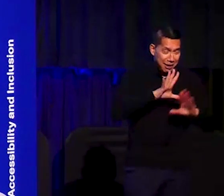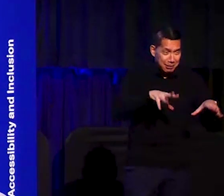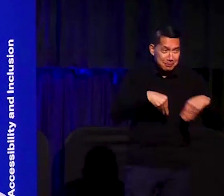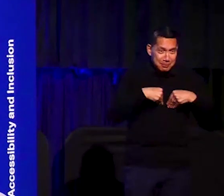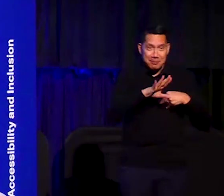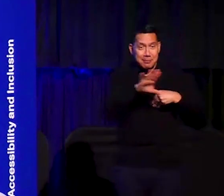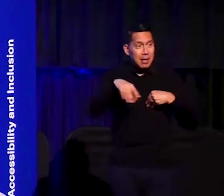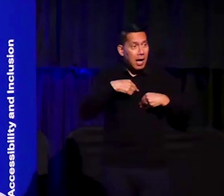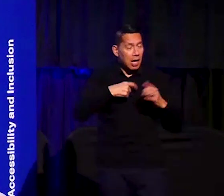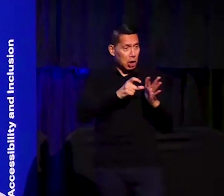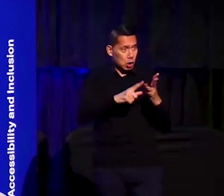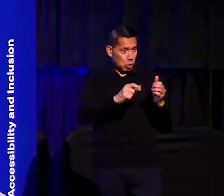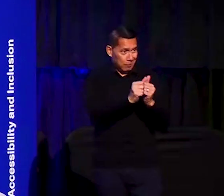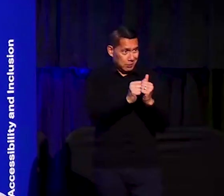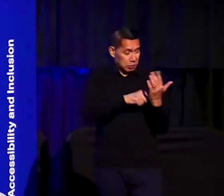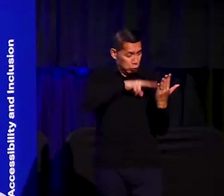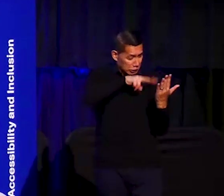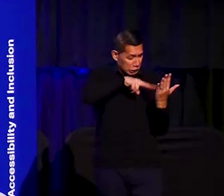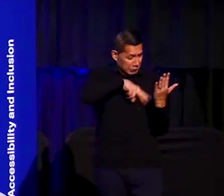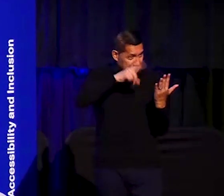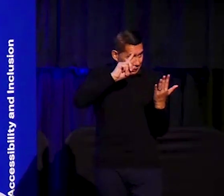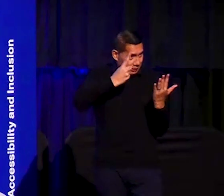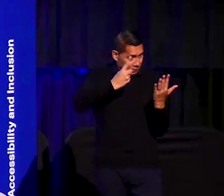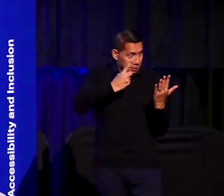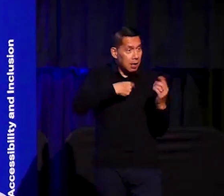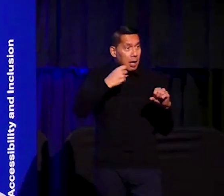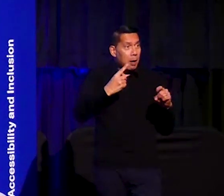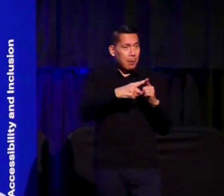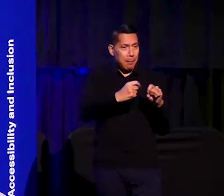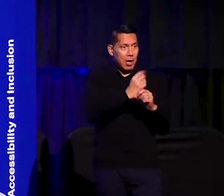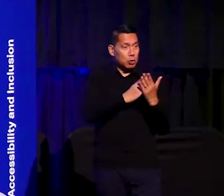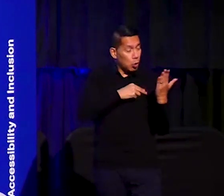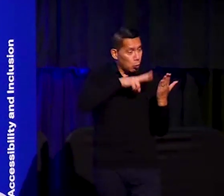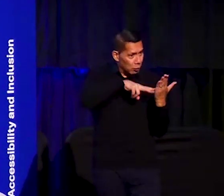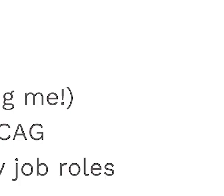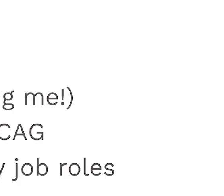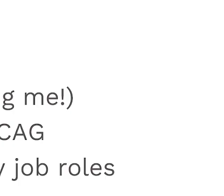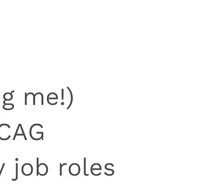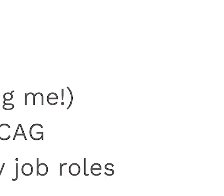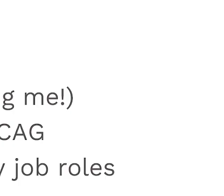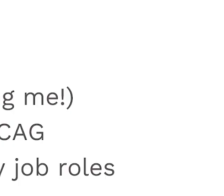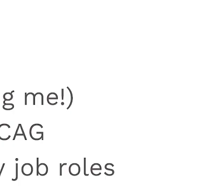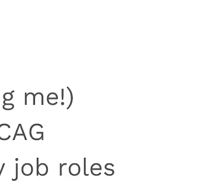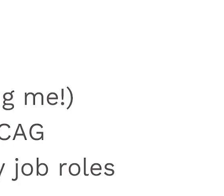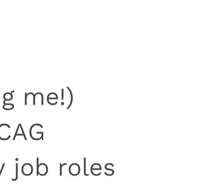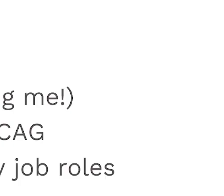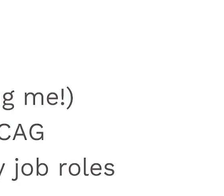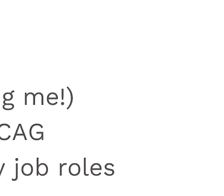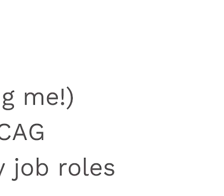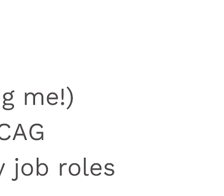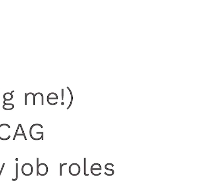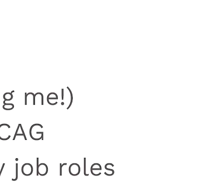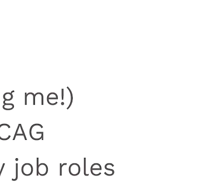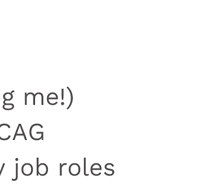understanding documents, and read the bits that are relevant to you. Any accessibility professional would be